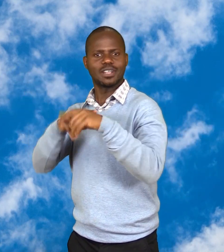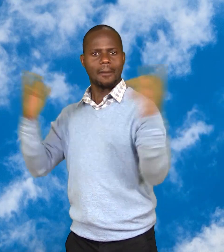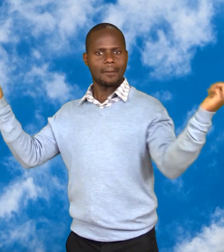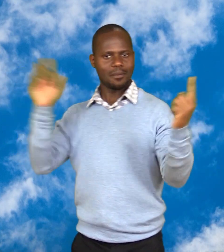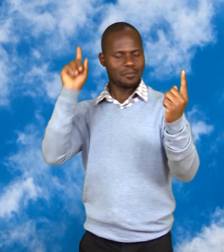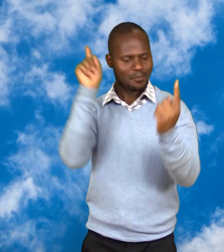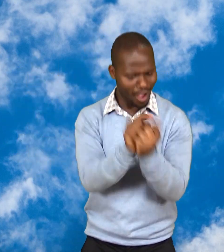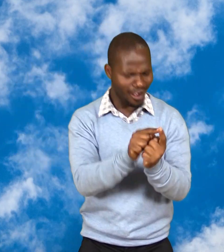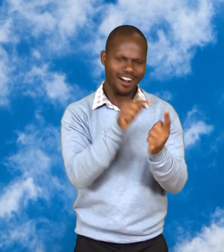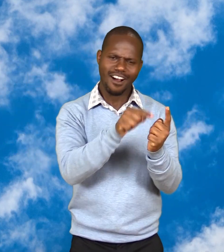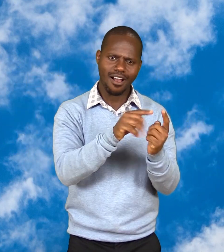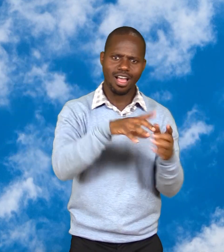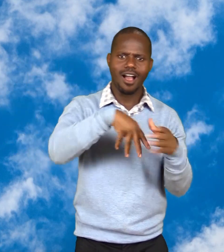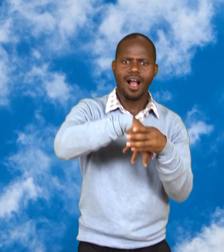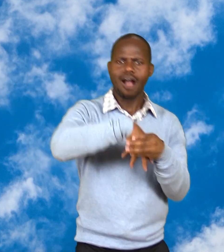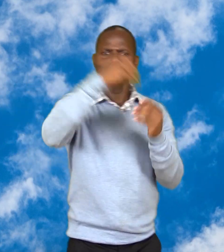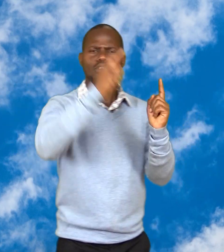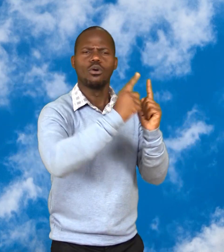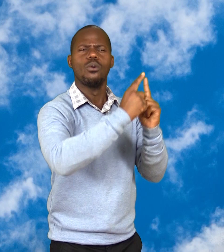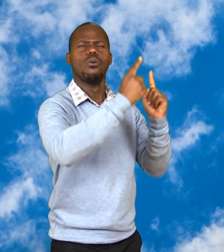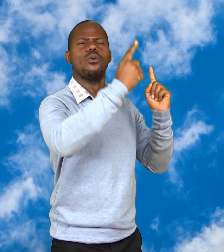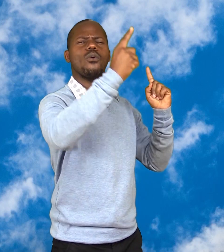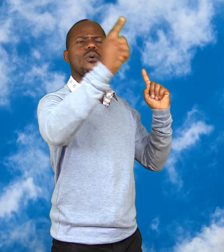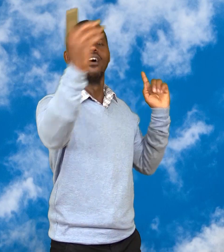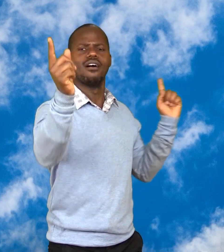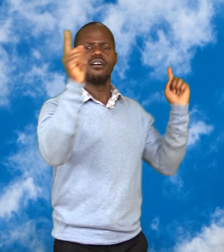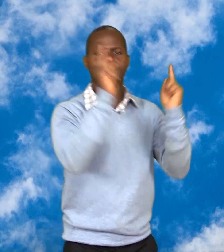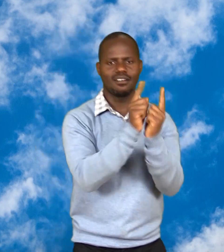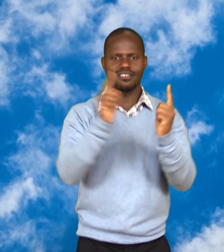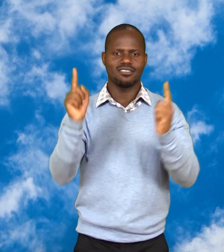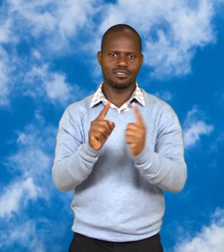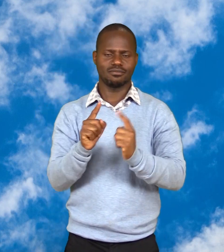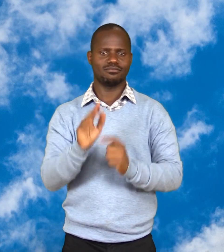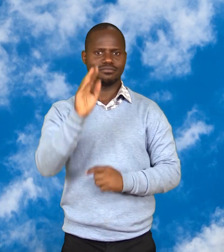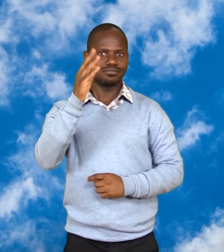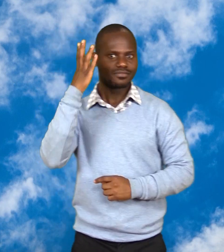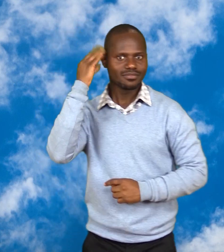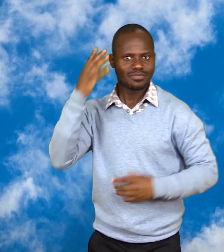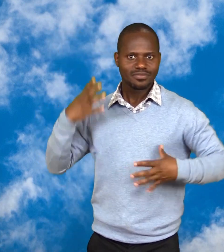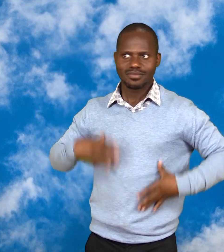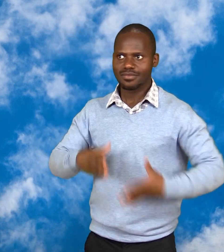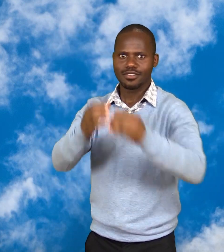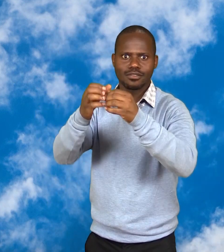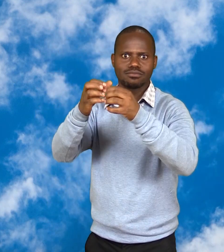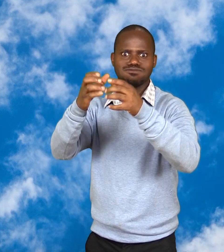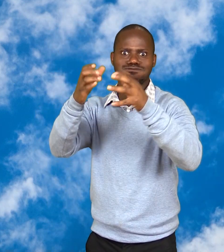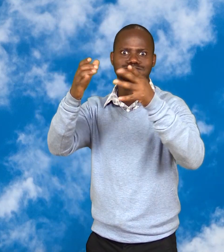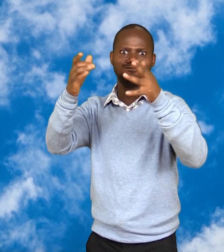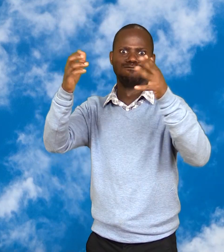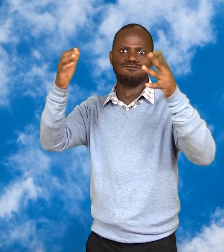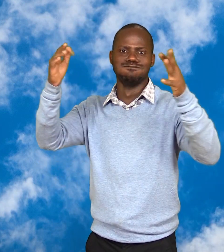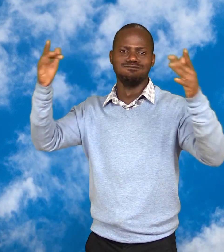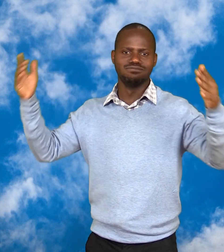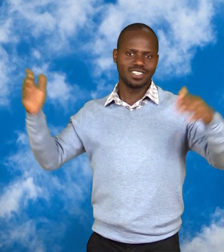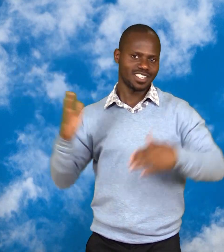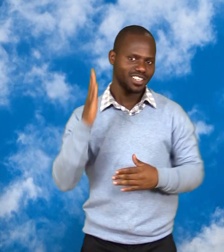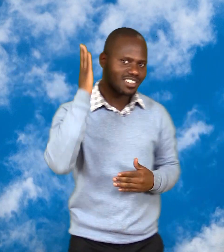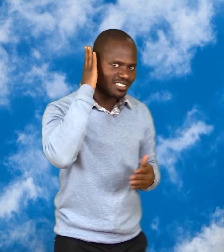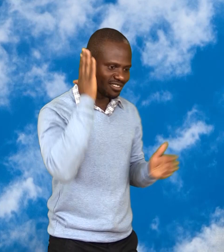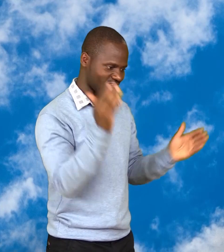Because they know after they leave that particular congregation or they leave that person, they are not likely to meet them for